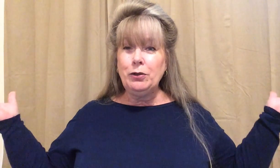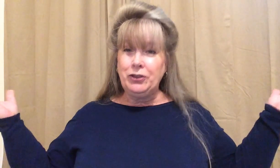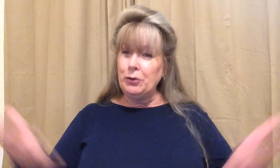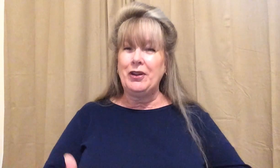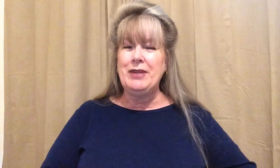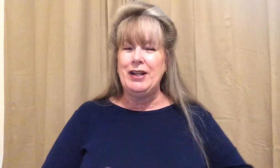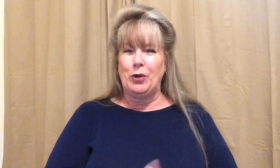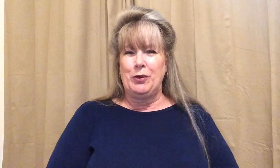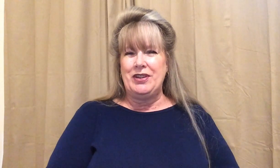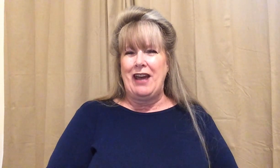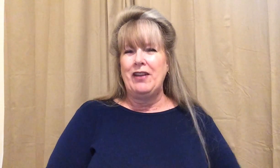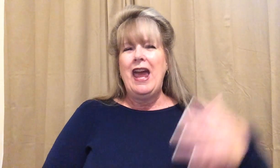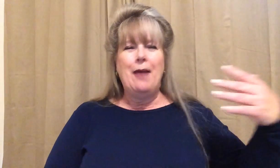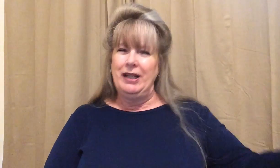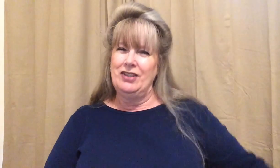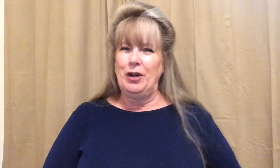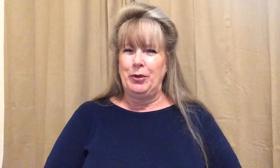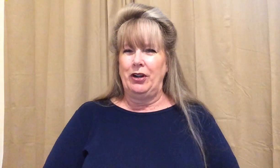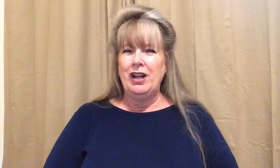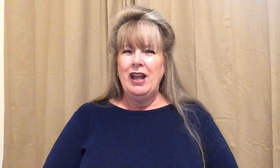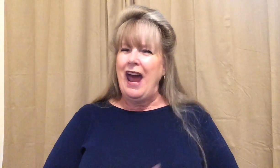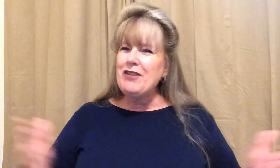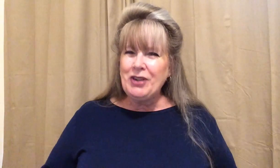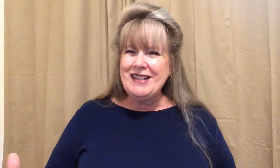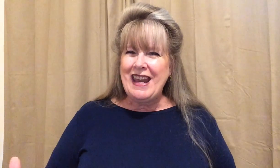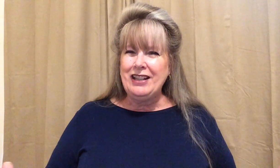you someday to work with the deaf and be an interpreter. Have a great day,